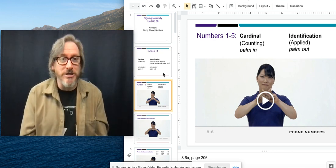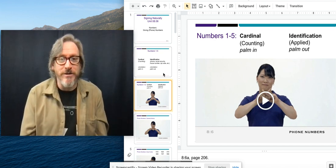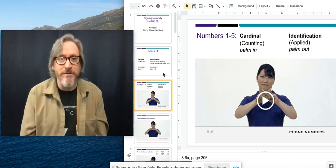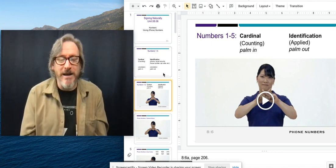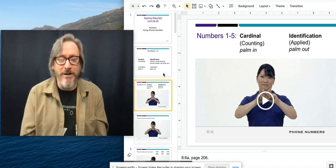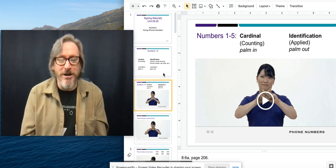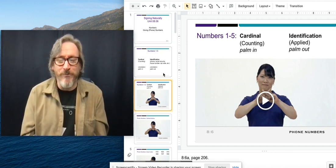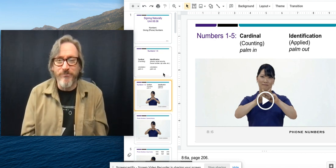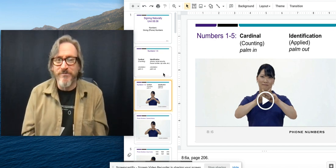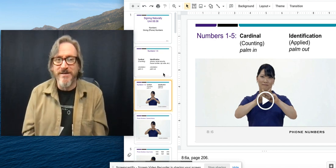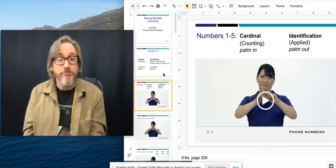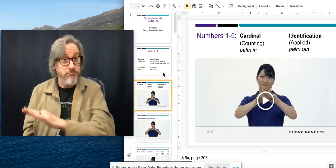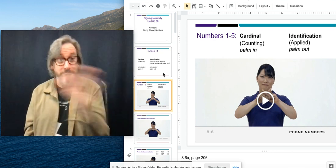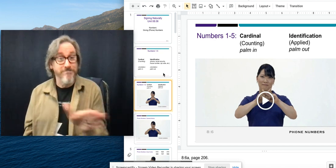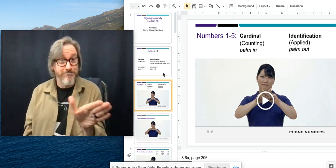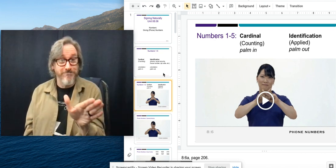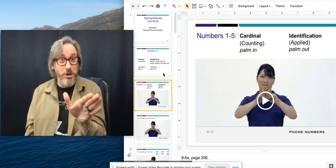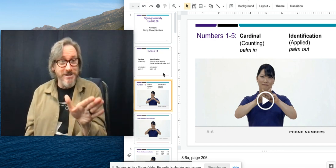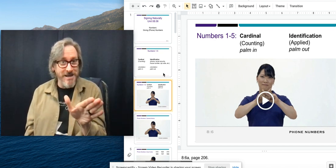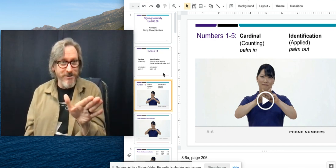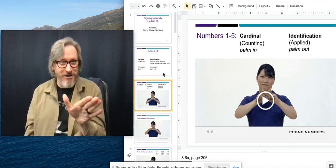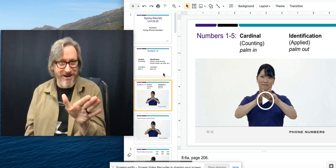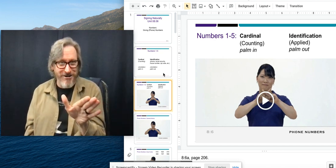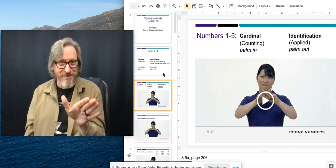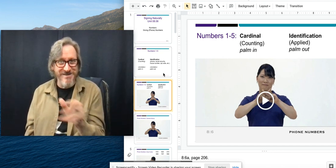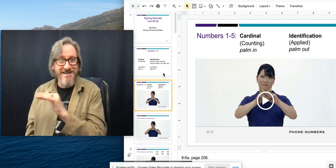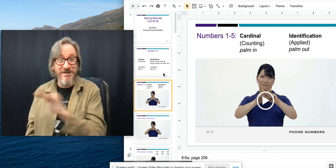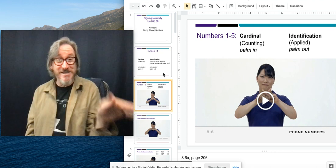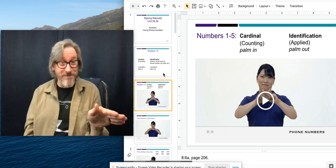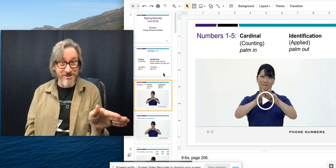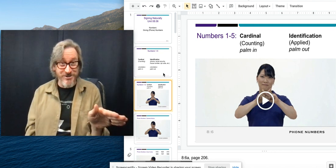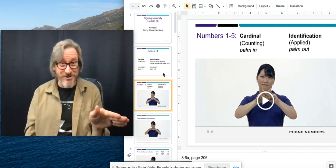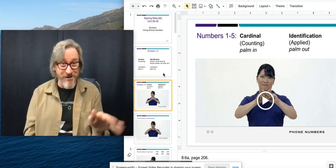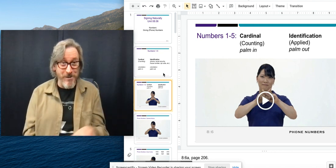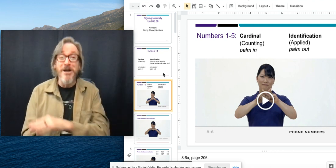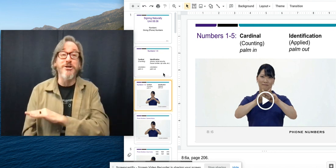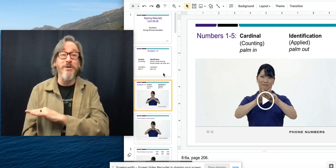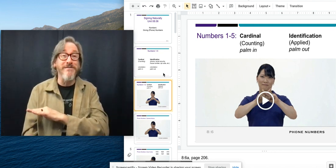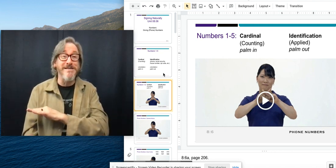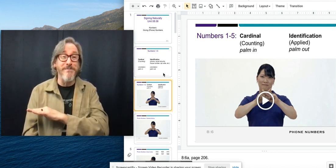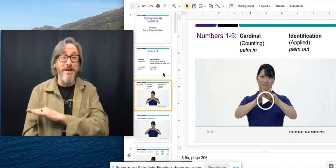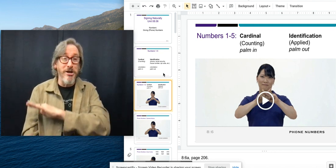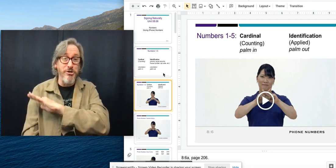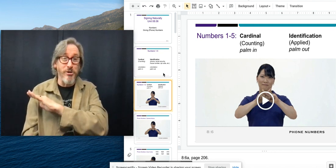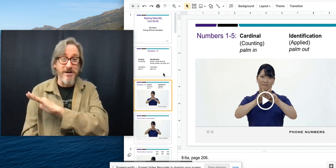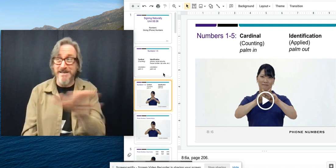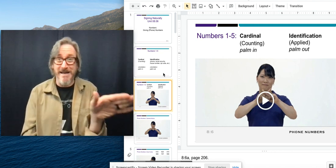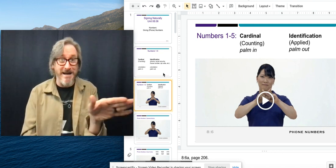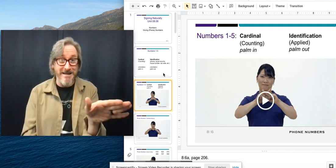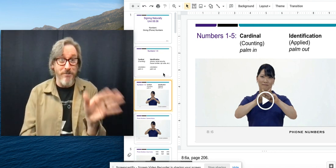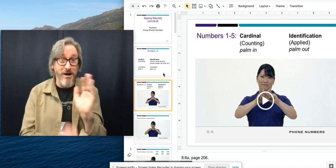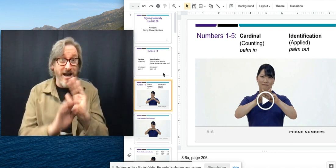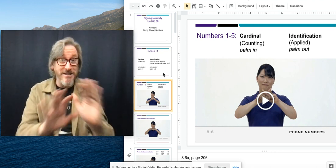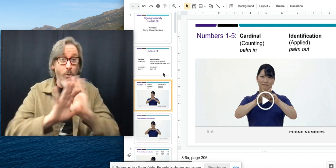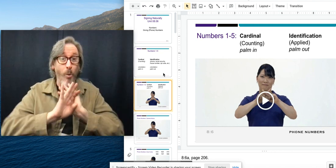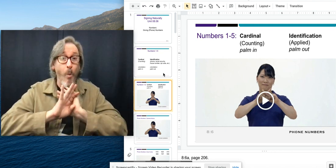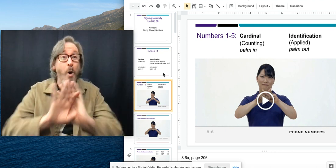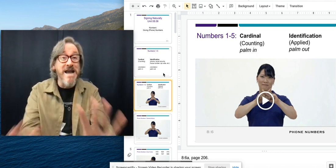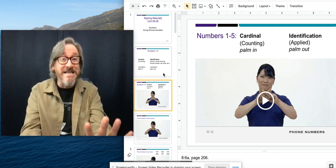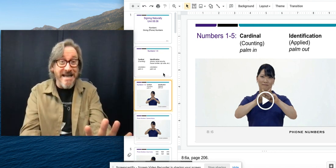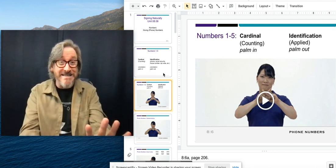Tips included. Anyway, no. Don't send me your credit card numbers. Don't send me your social security number. Don't even send me your Kent State ID number. I